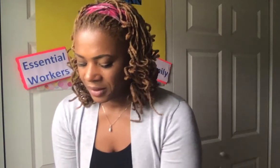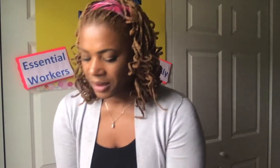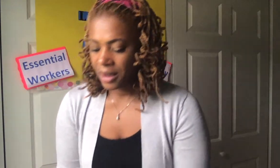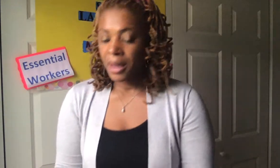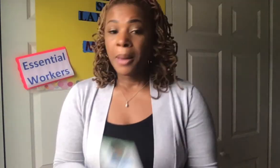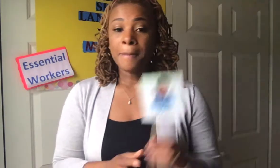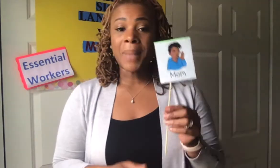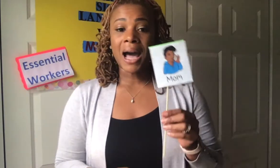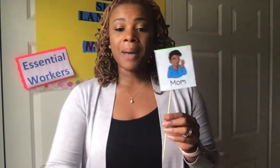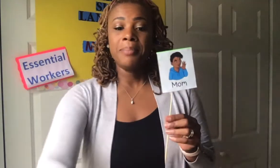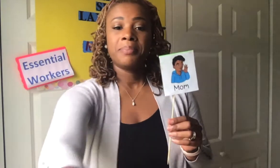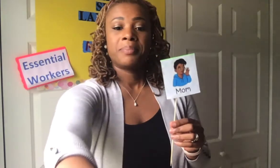Mom,